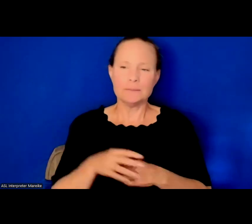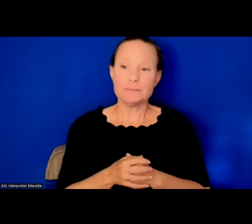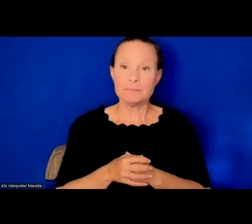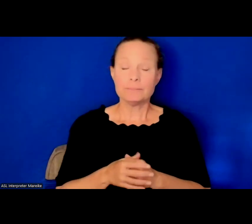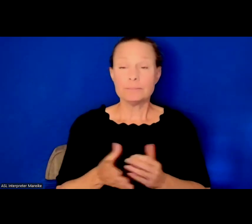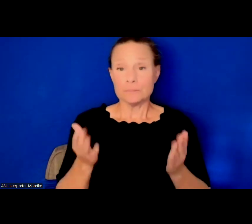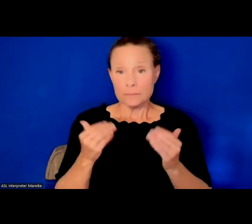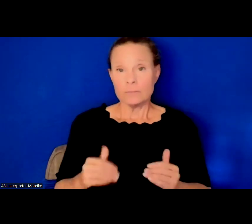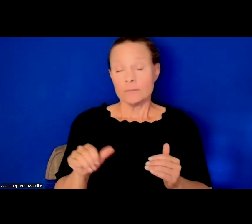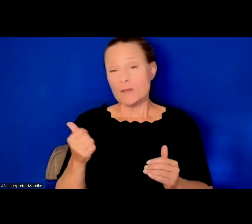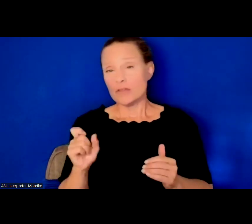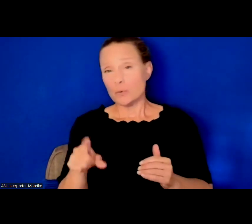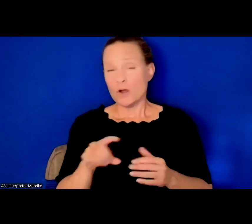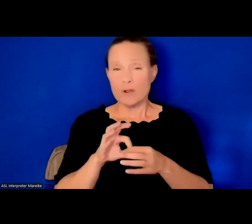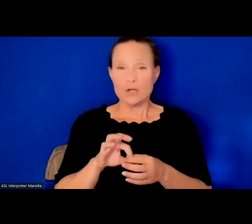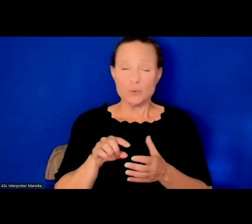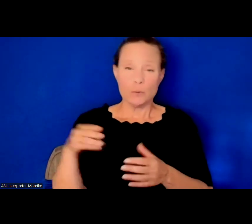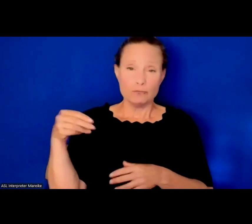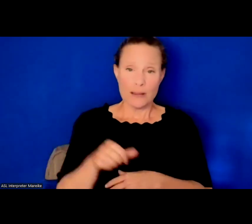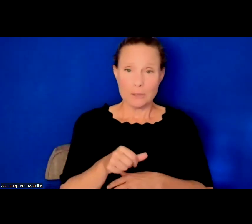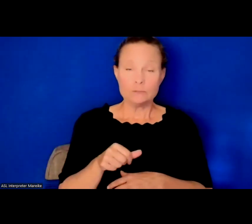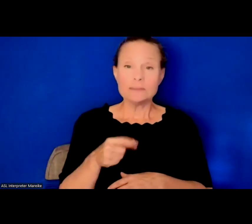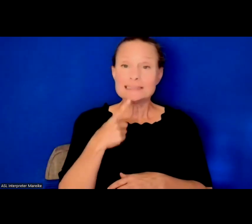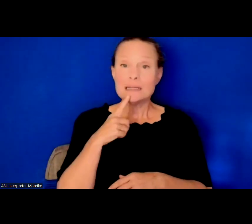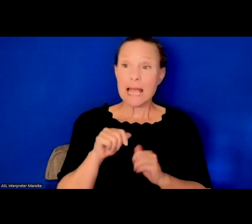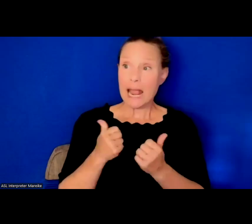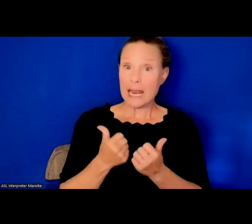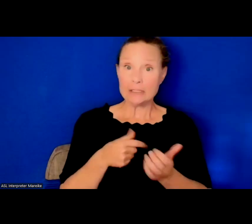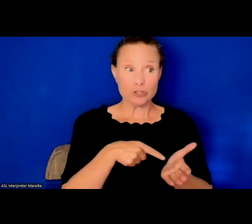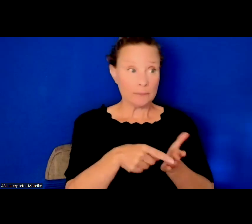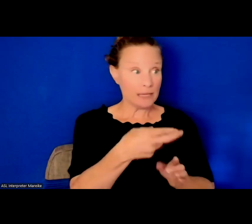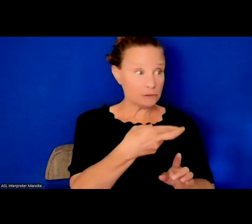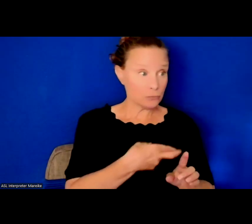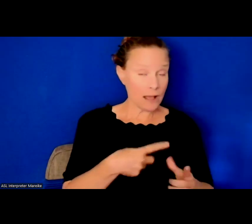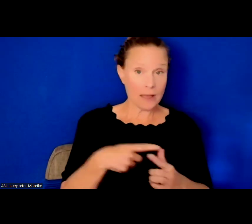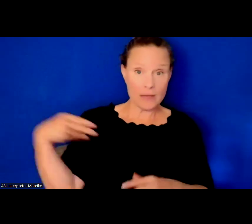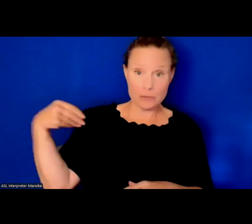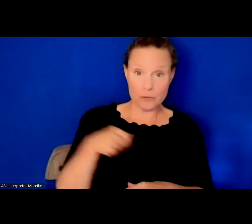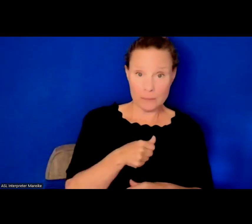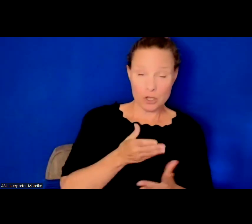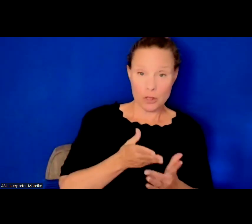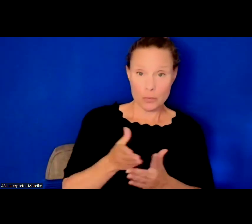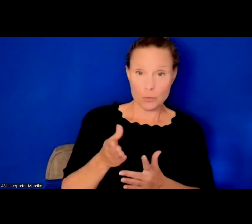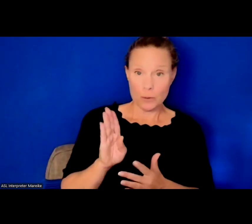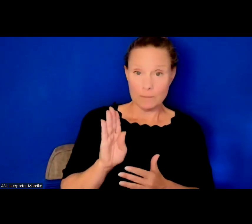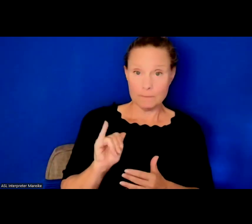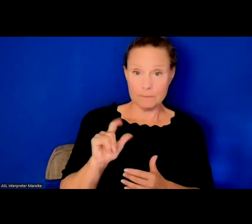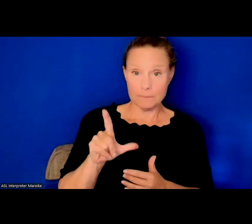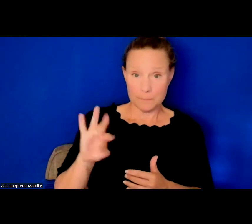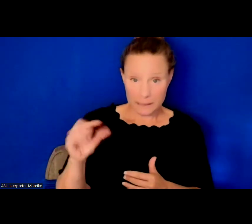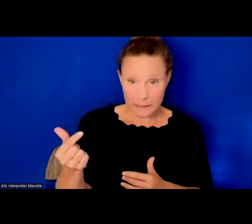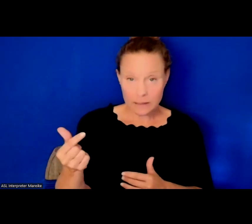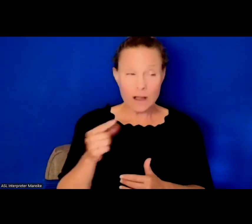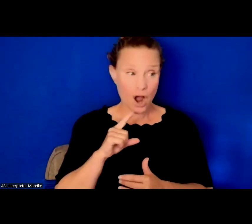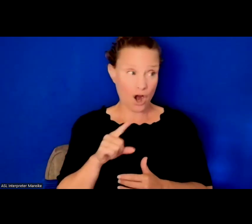question regarding the reimbursement, it says an agency pays the rent and gets reimbursed through billing. Are they reimbursed only the actual